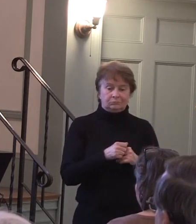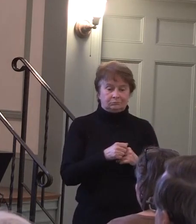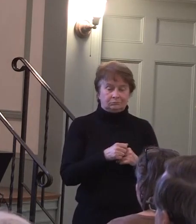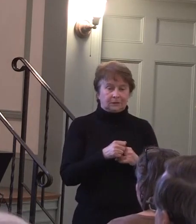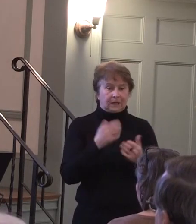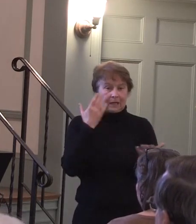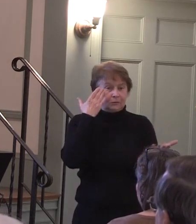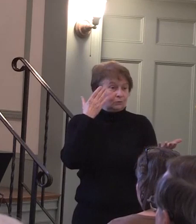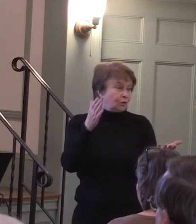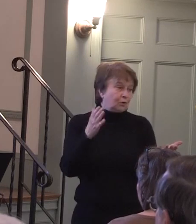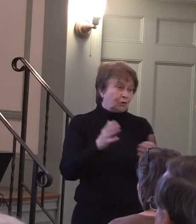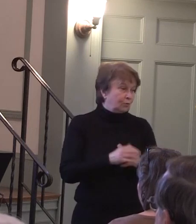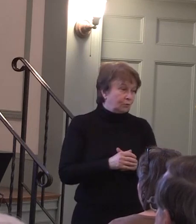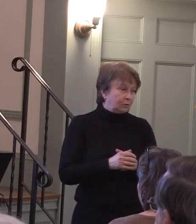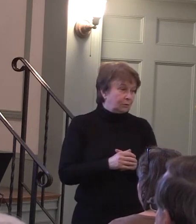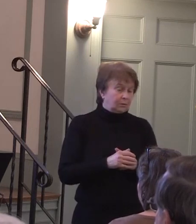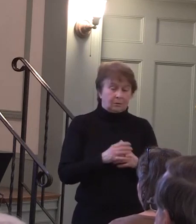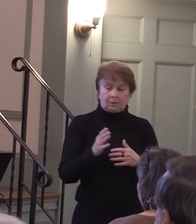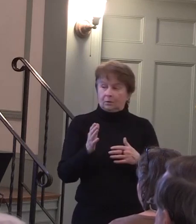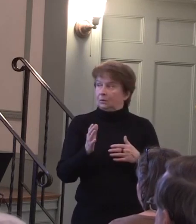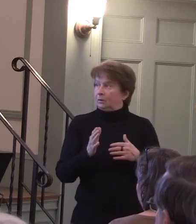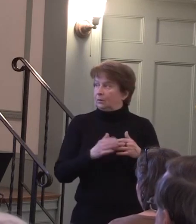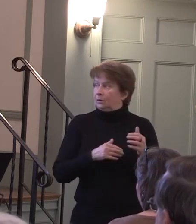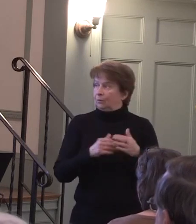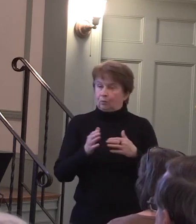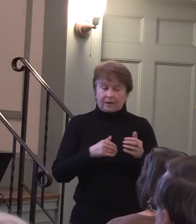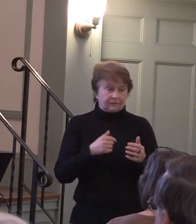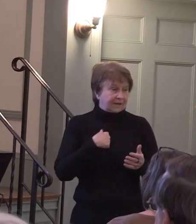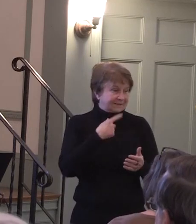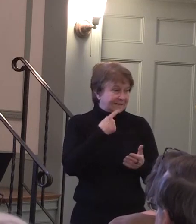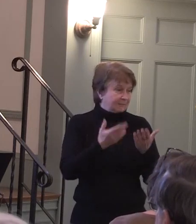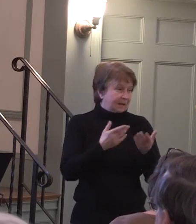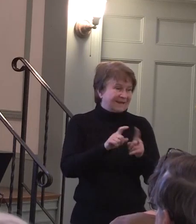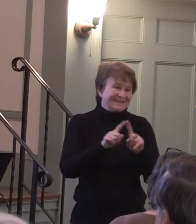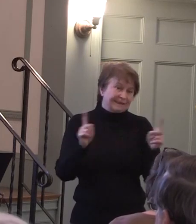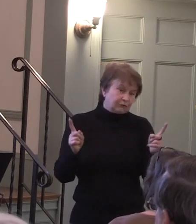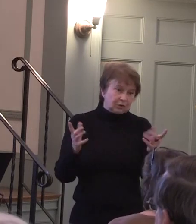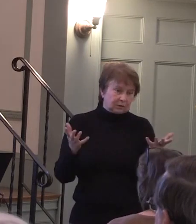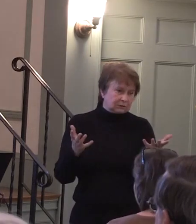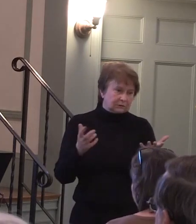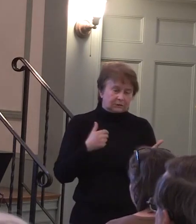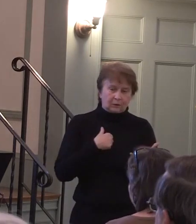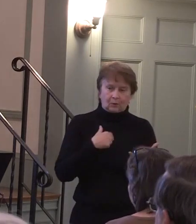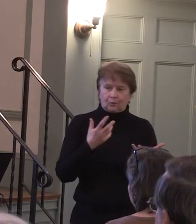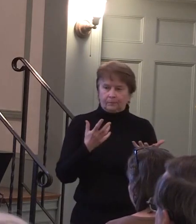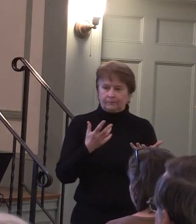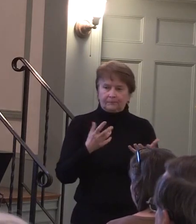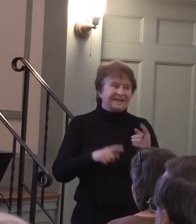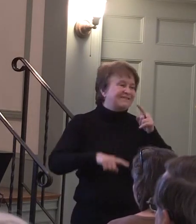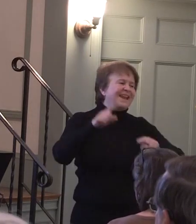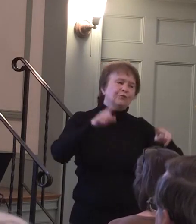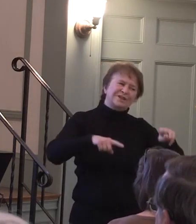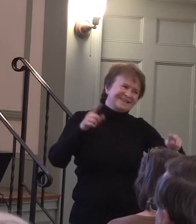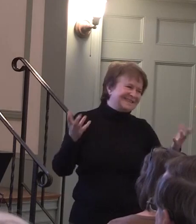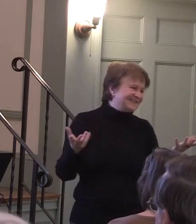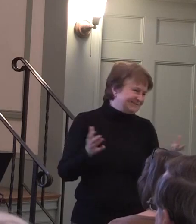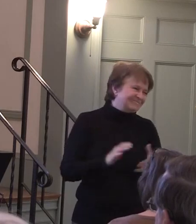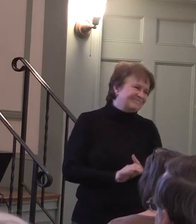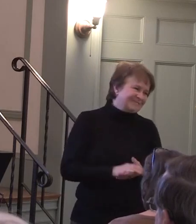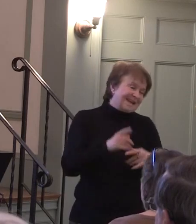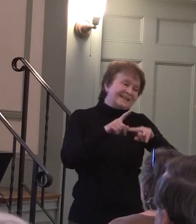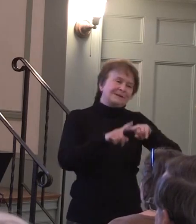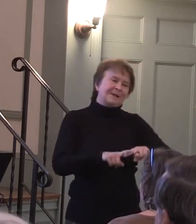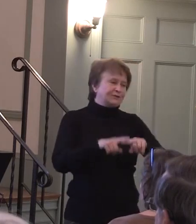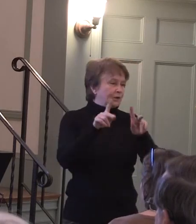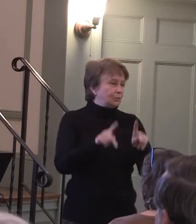God, I don't know. I mean, whatever I say is going to be different. So I probably varies. Depends